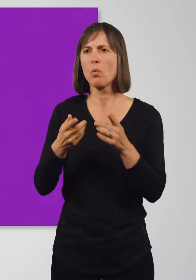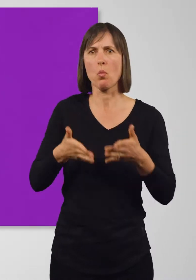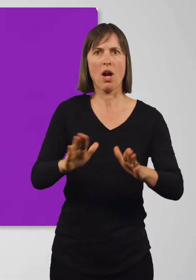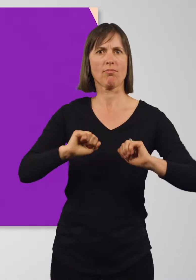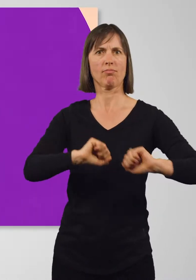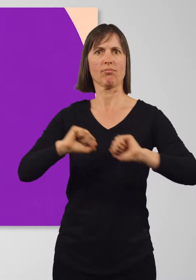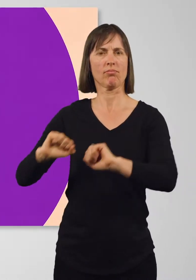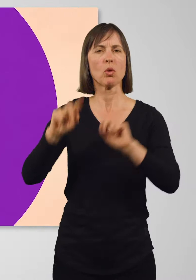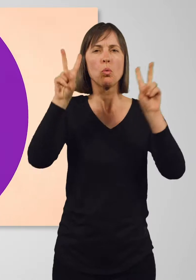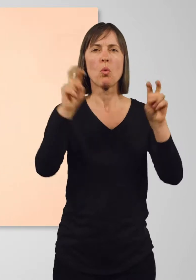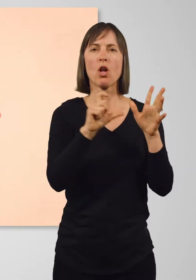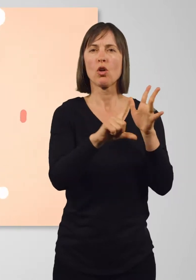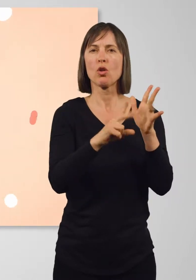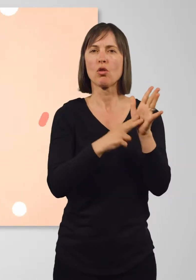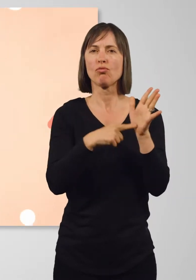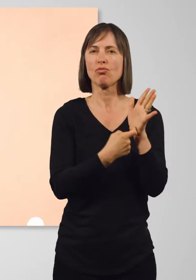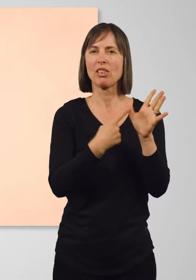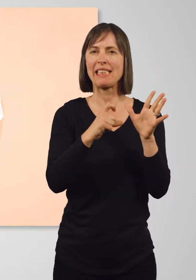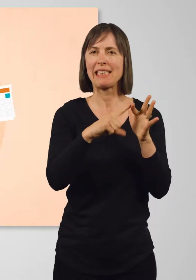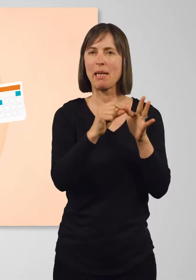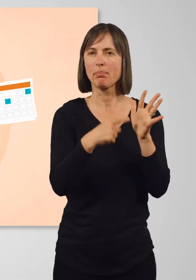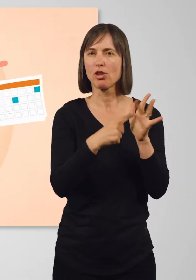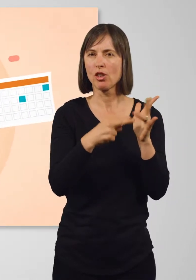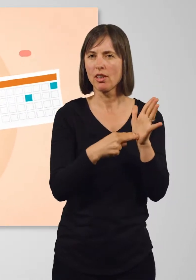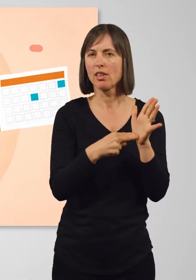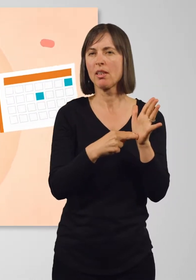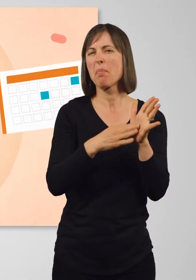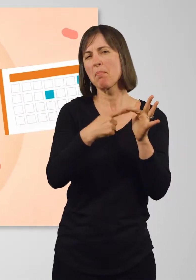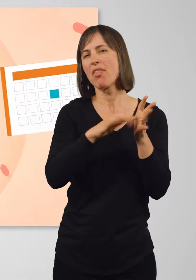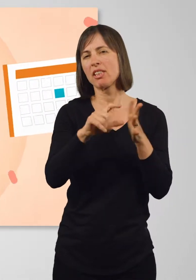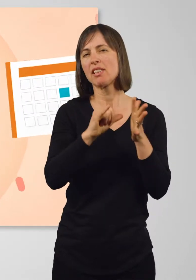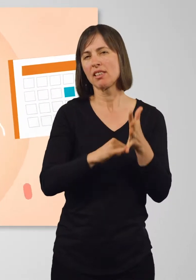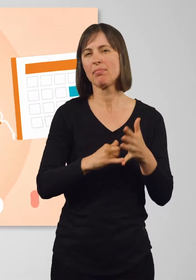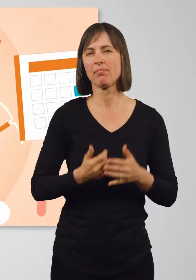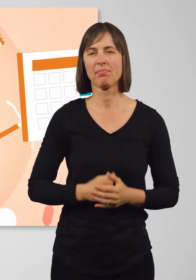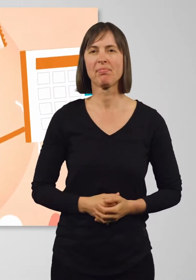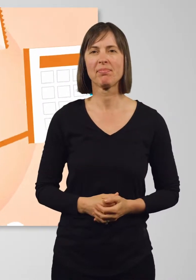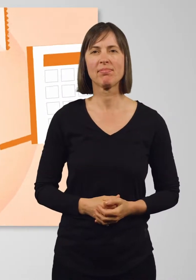options, known as contraception methods.